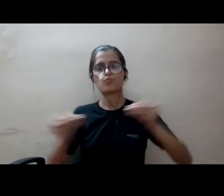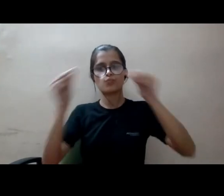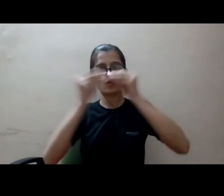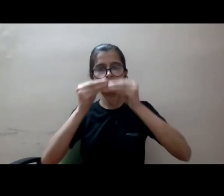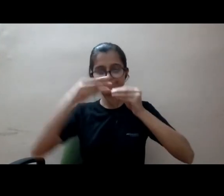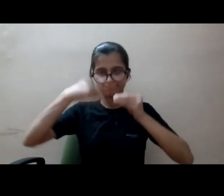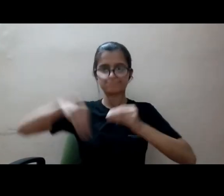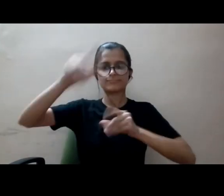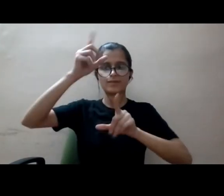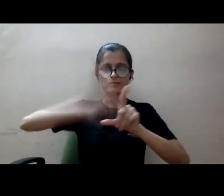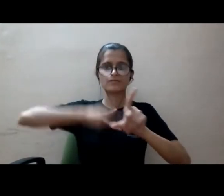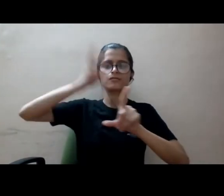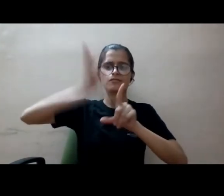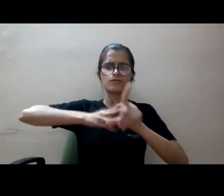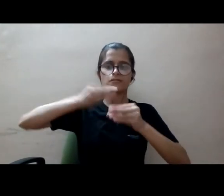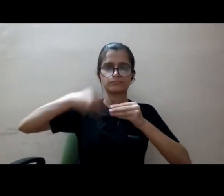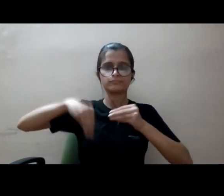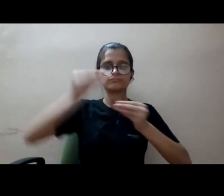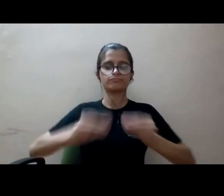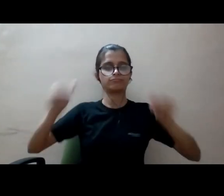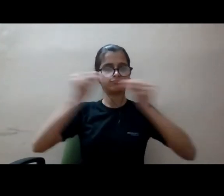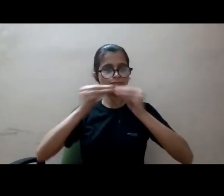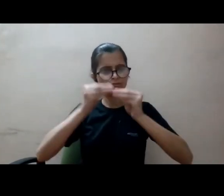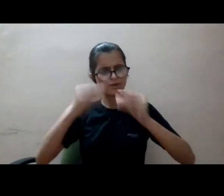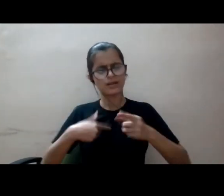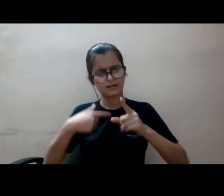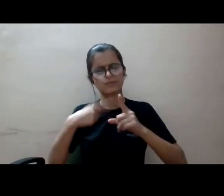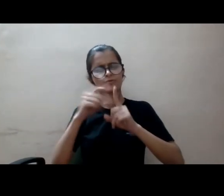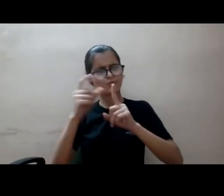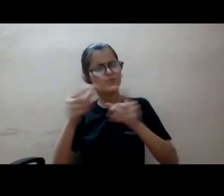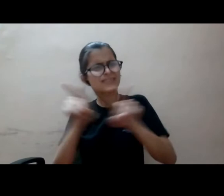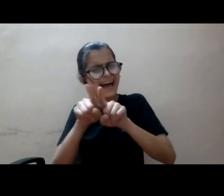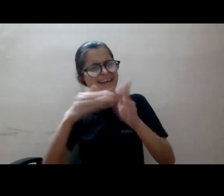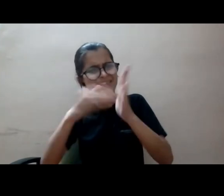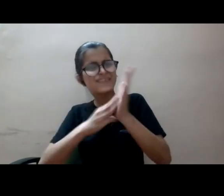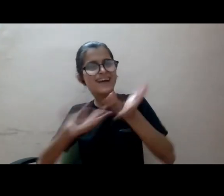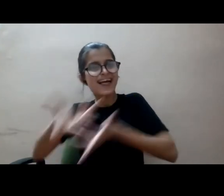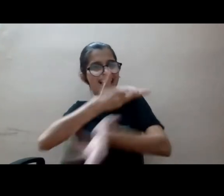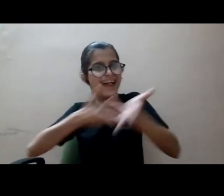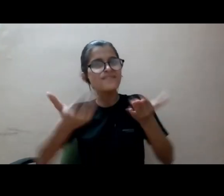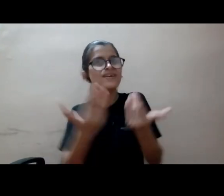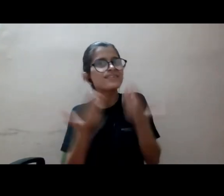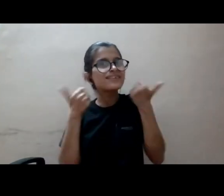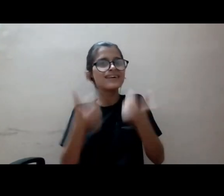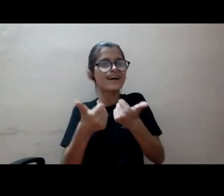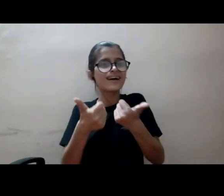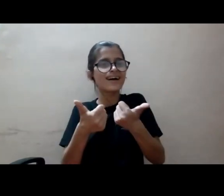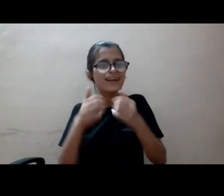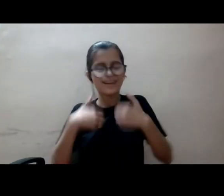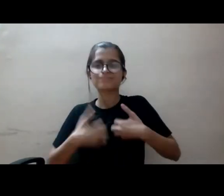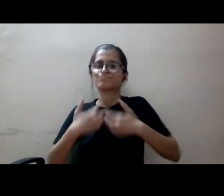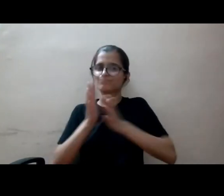coming years, and especially now that we can do this, right? We can even Zoom. Right. You know, that's